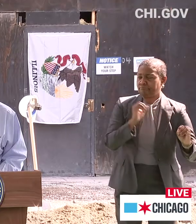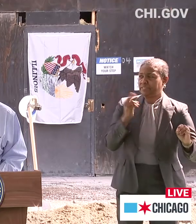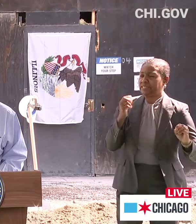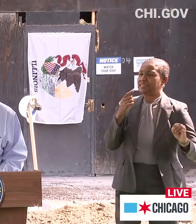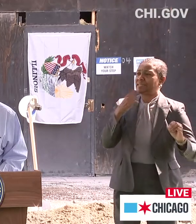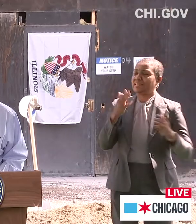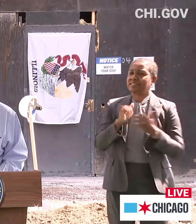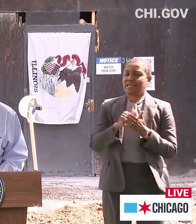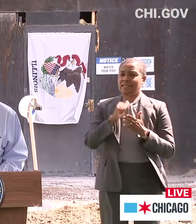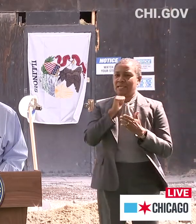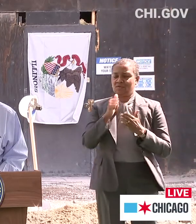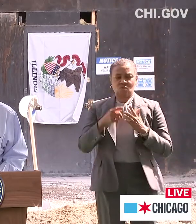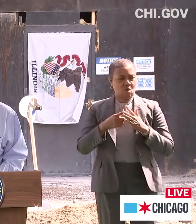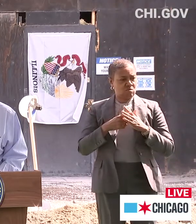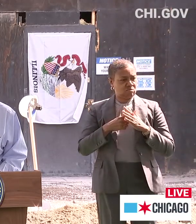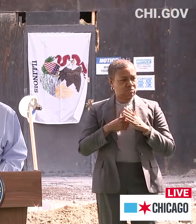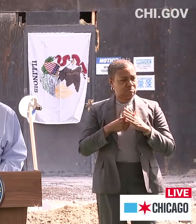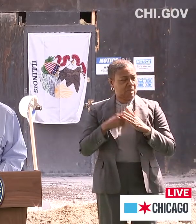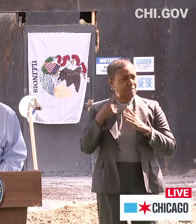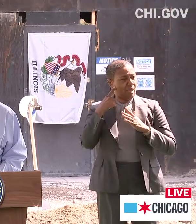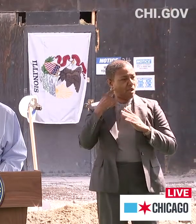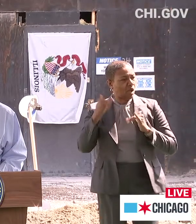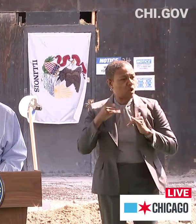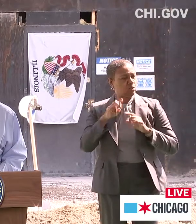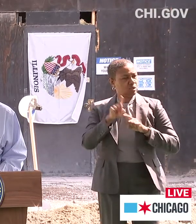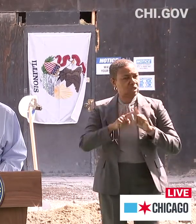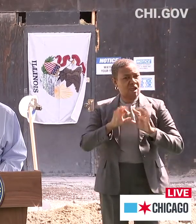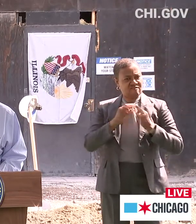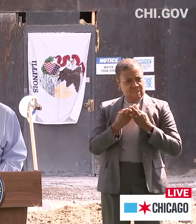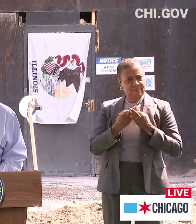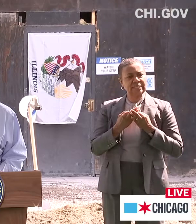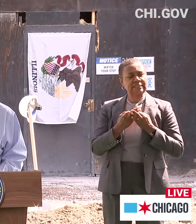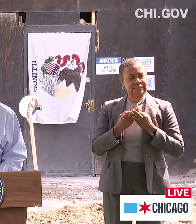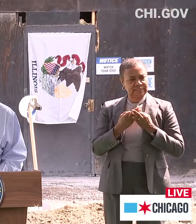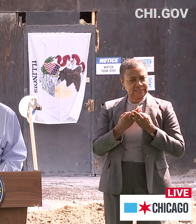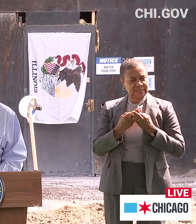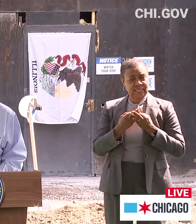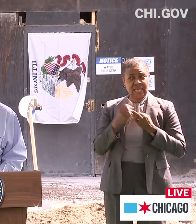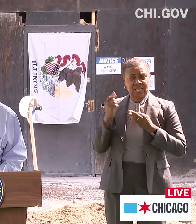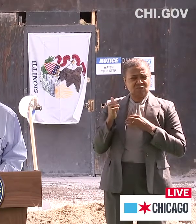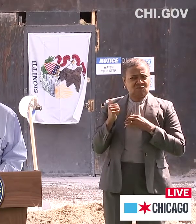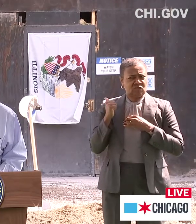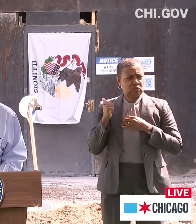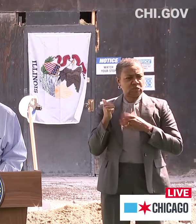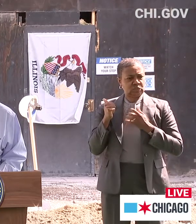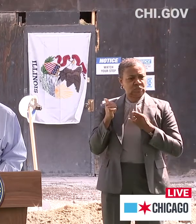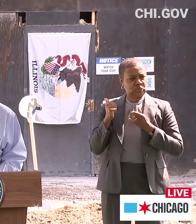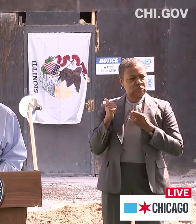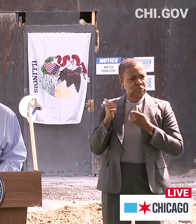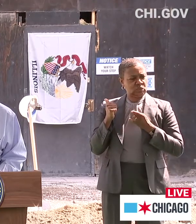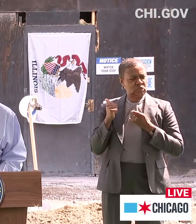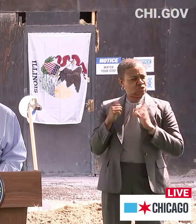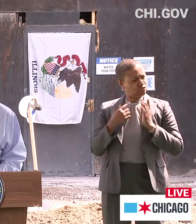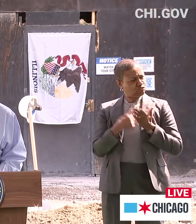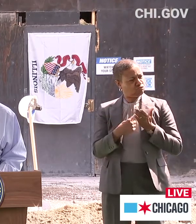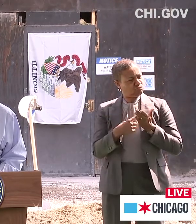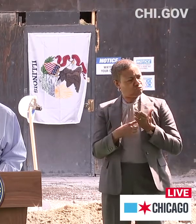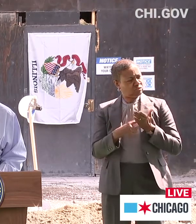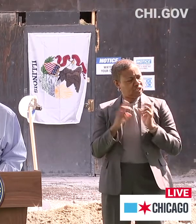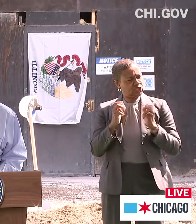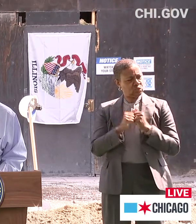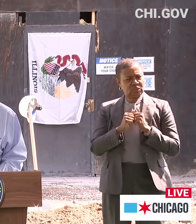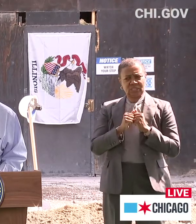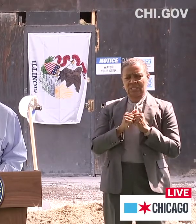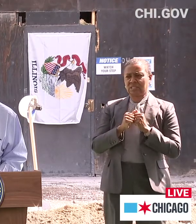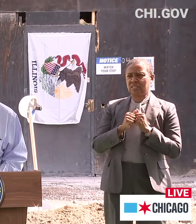Star families, and also the fact that he refuses to even raise the issue with Vladimir Putin as to